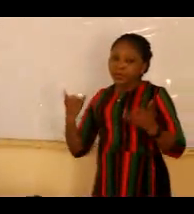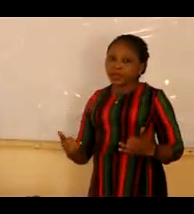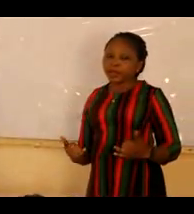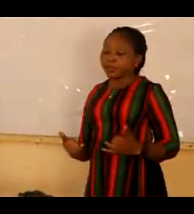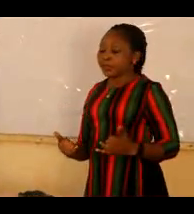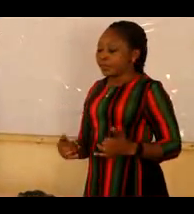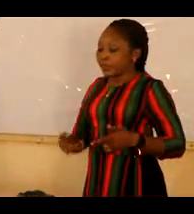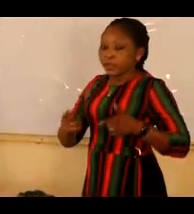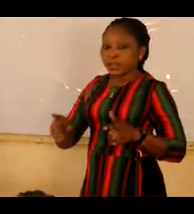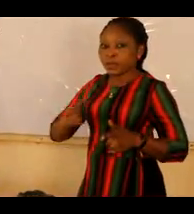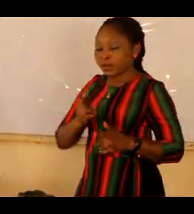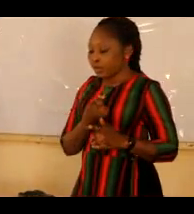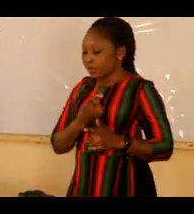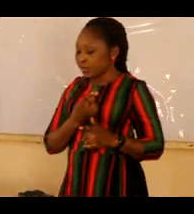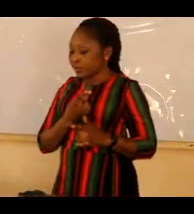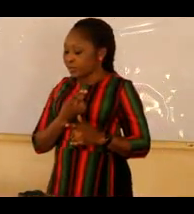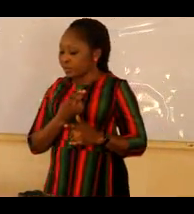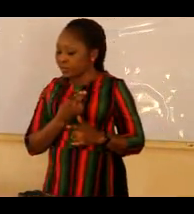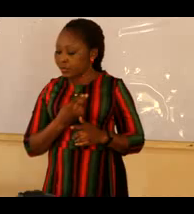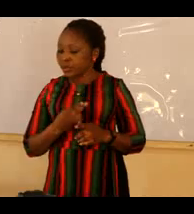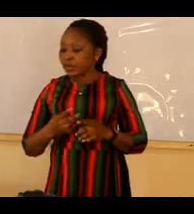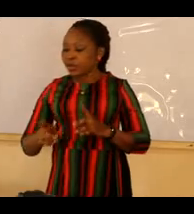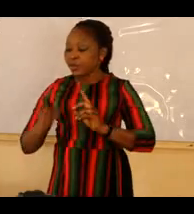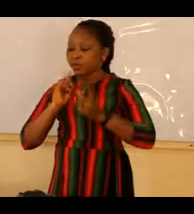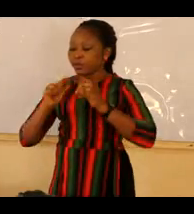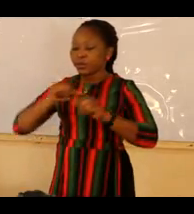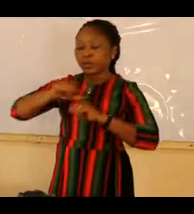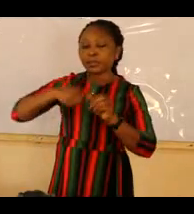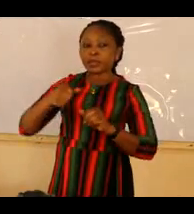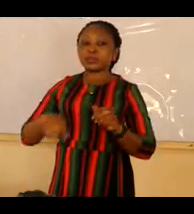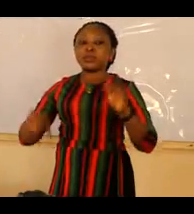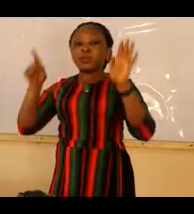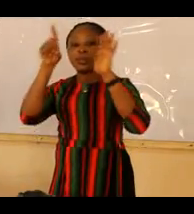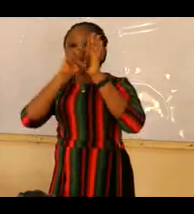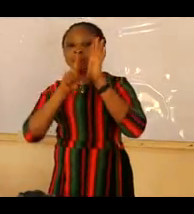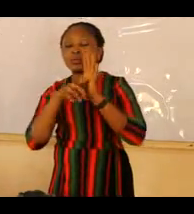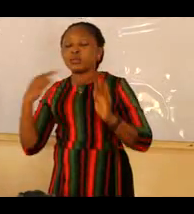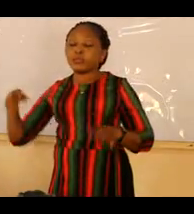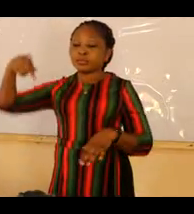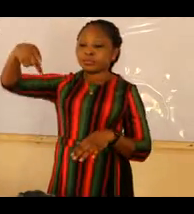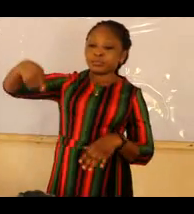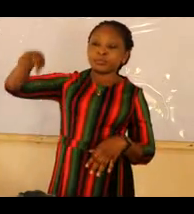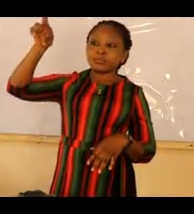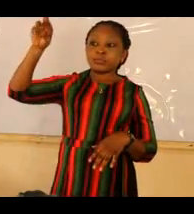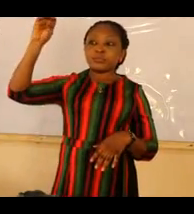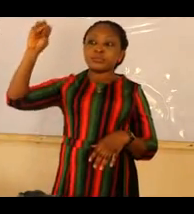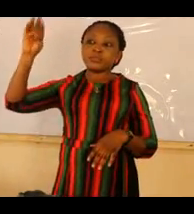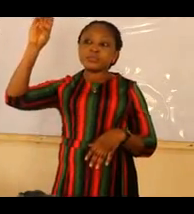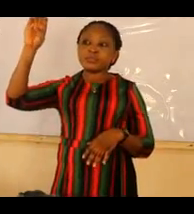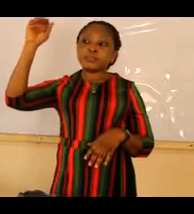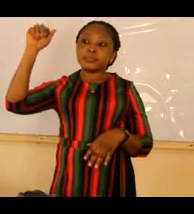Before we go there, let us discuss the laws of probability. Laws of probability. We have 2